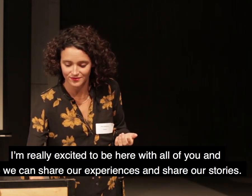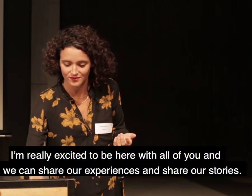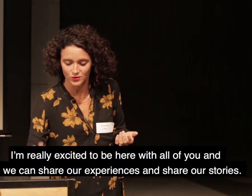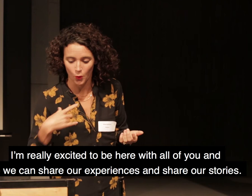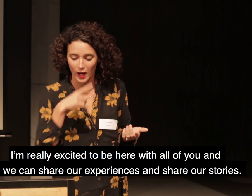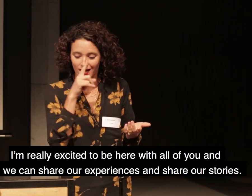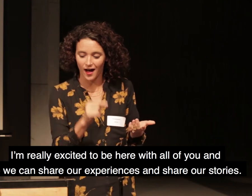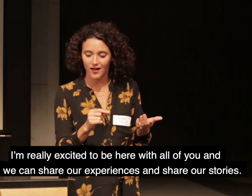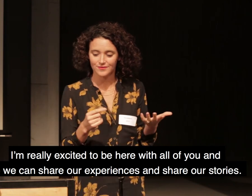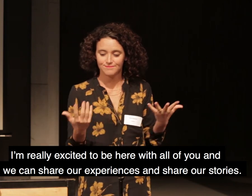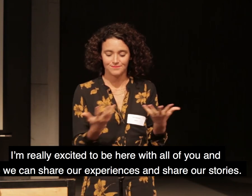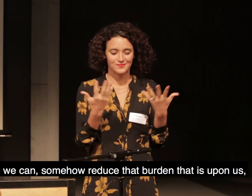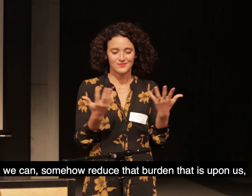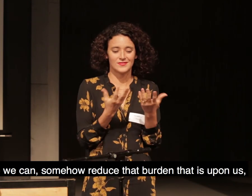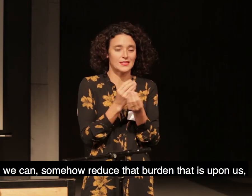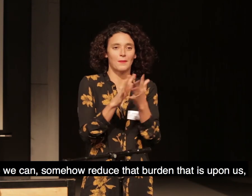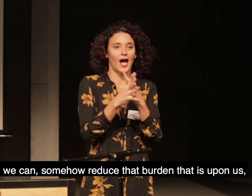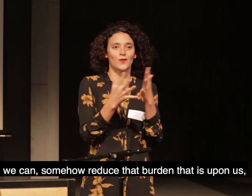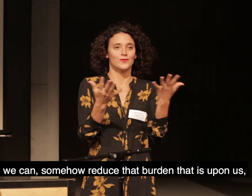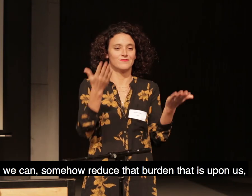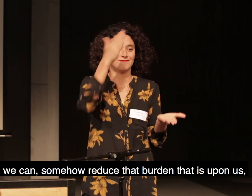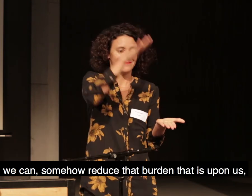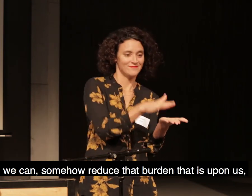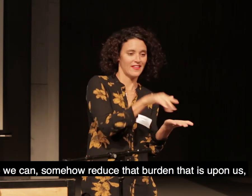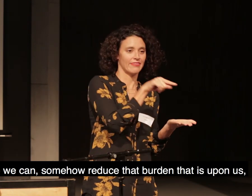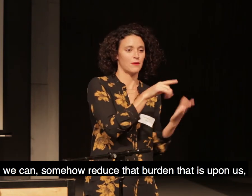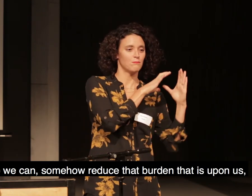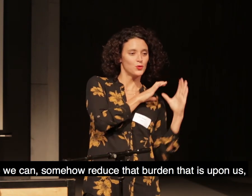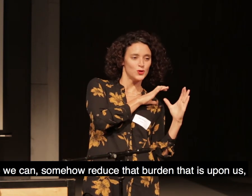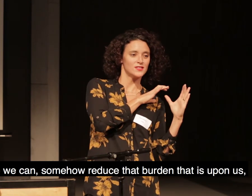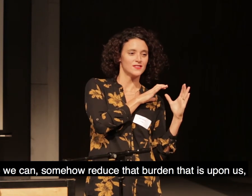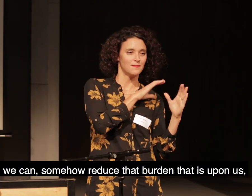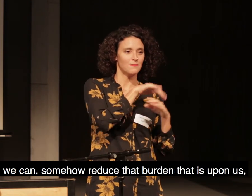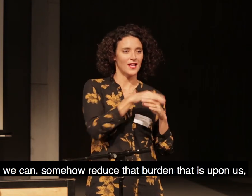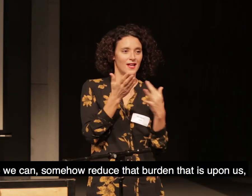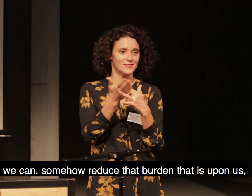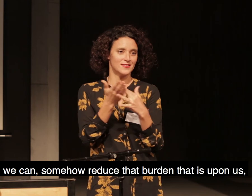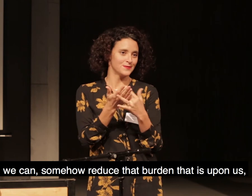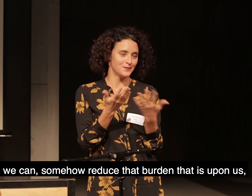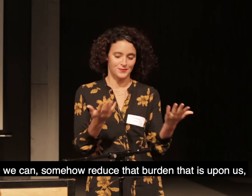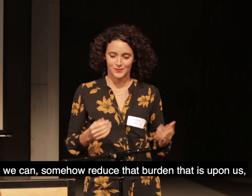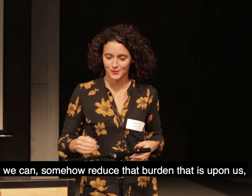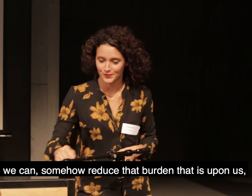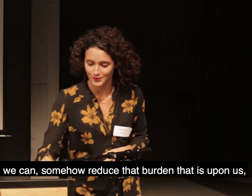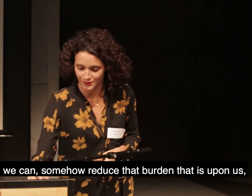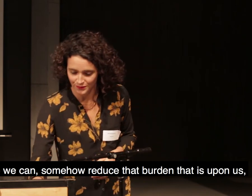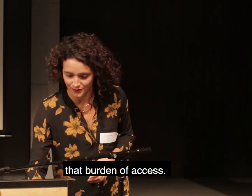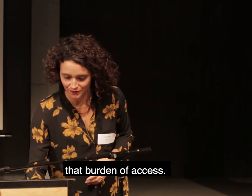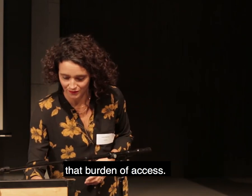stories, so we can somehow reduce that burden that is upon us, that